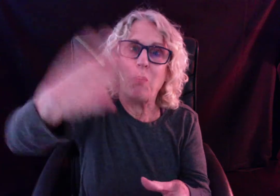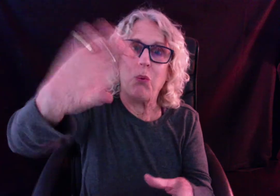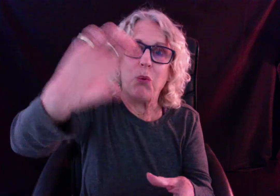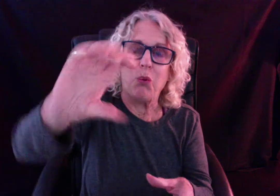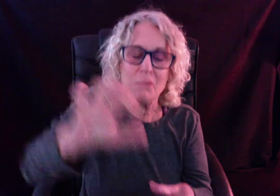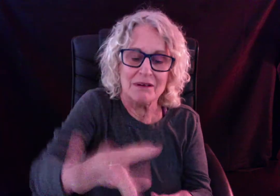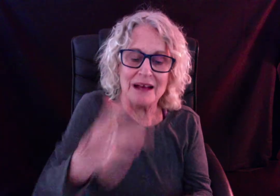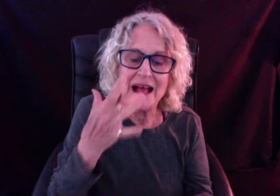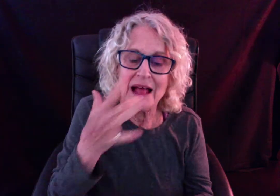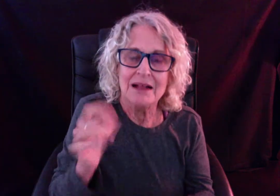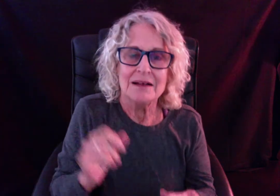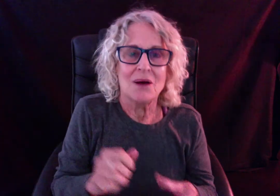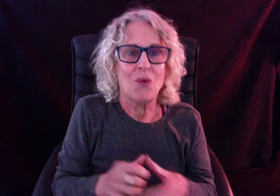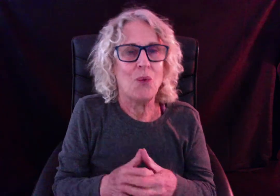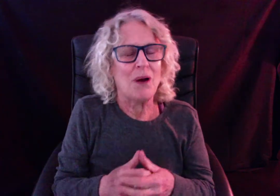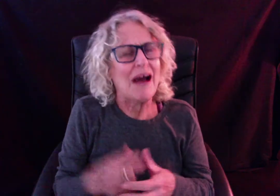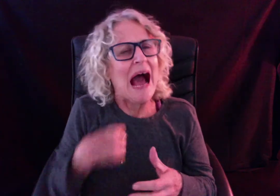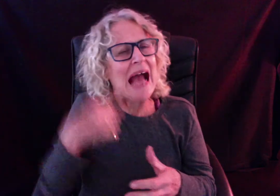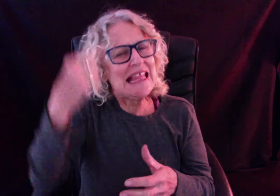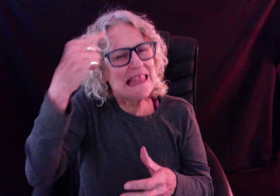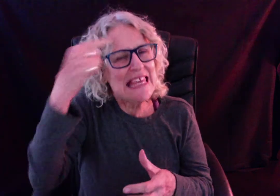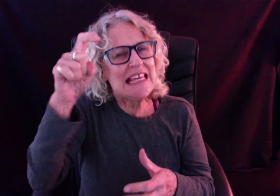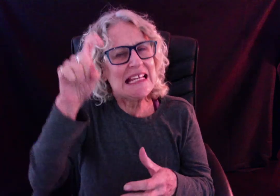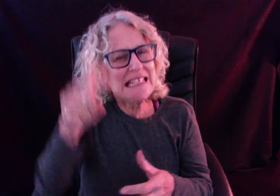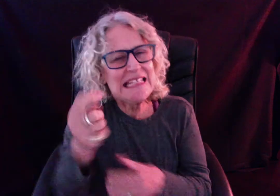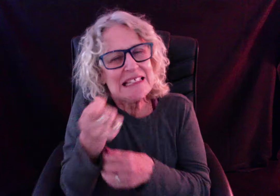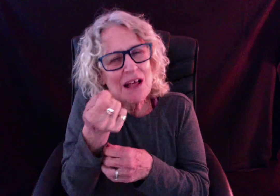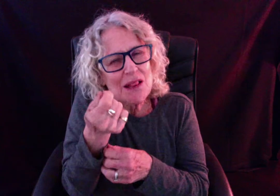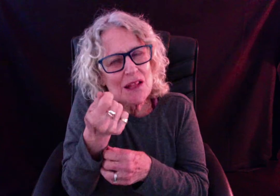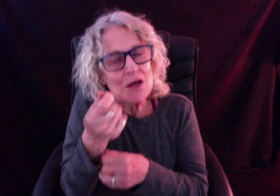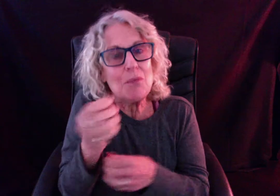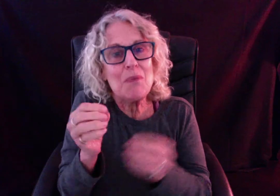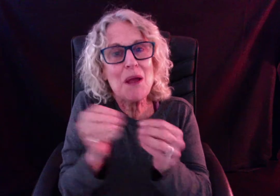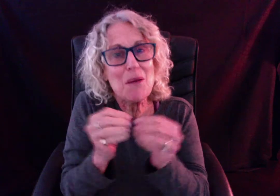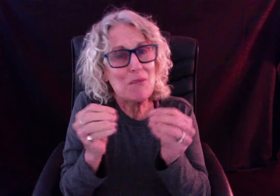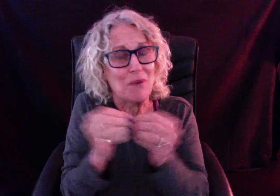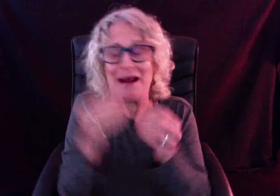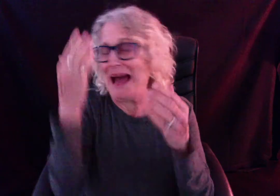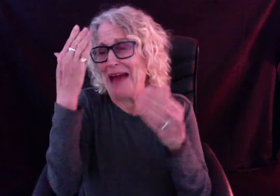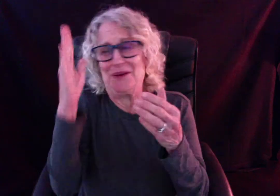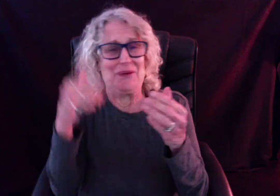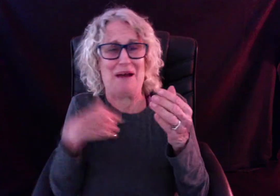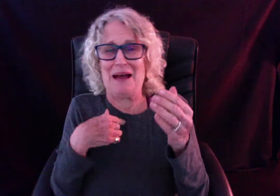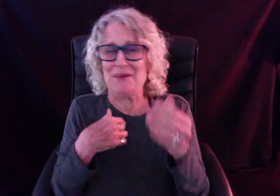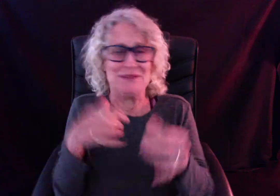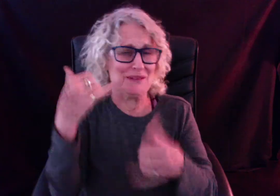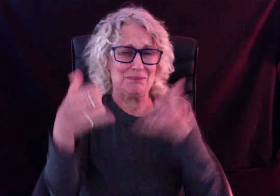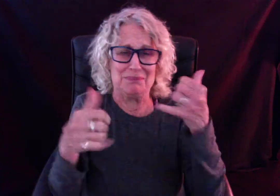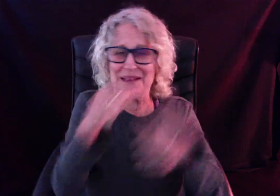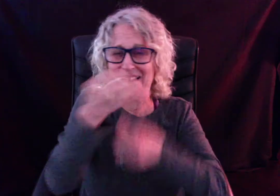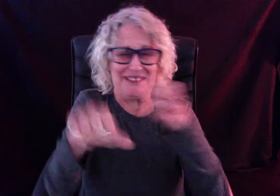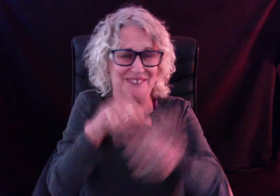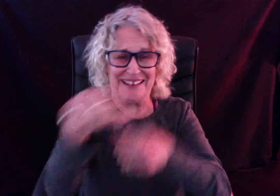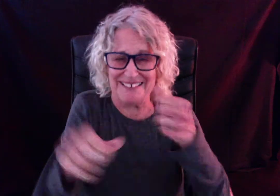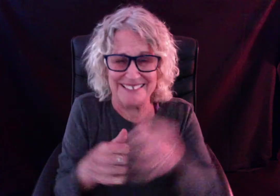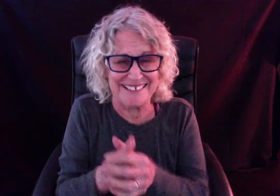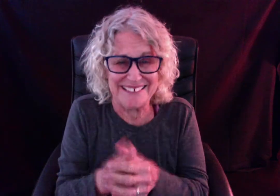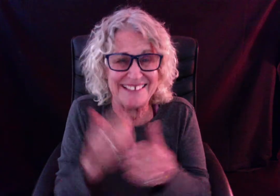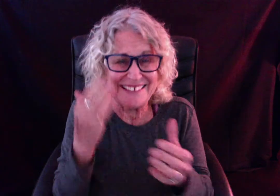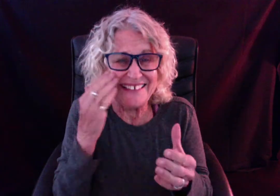went, yeah, I think it needs a little bit more. I don't know. I was just playing around with it to